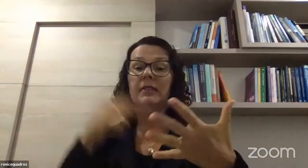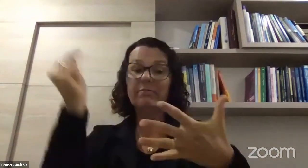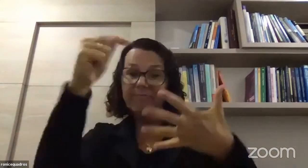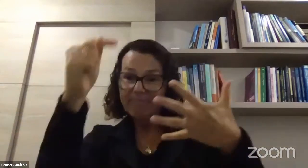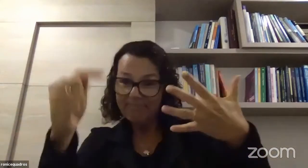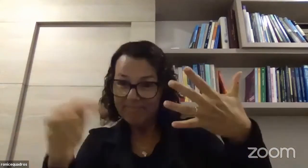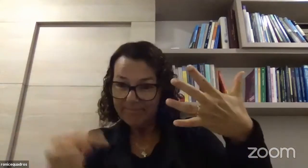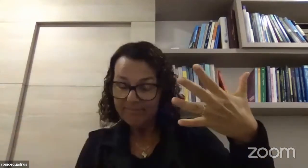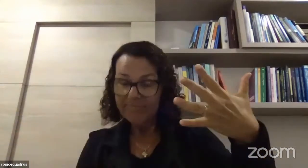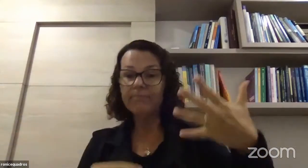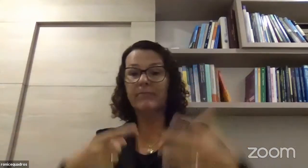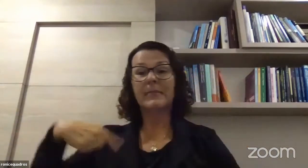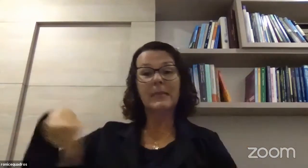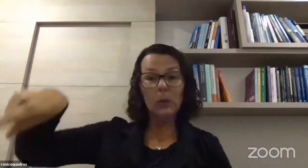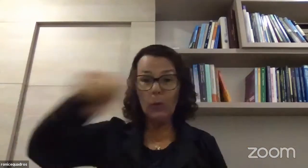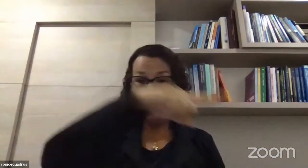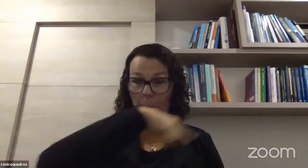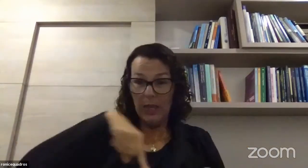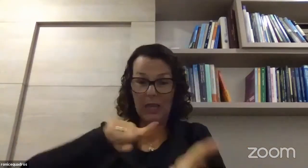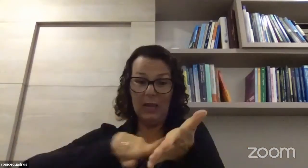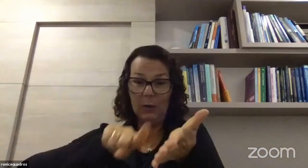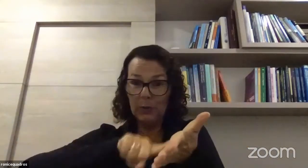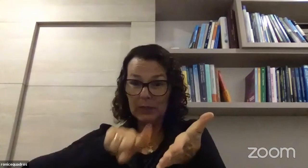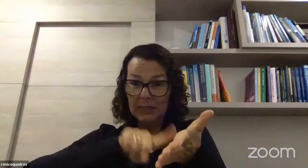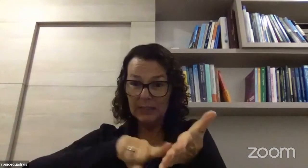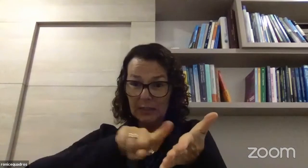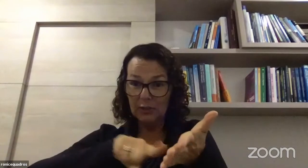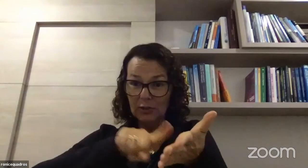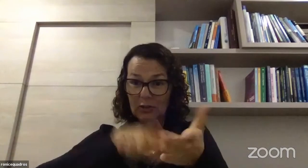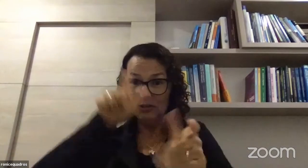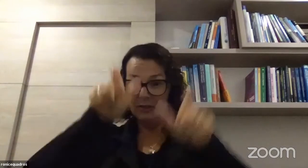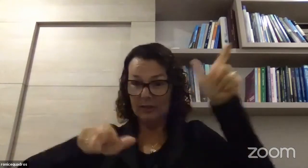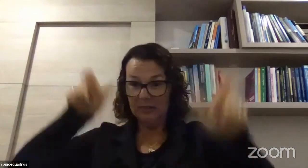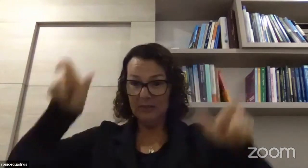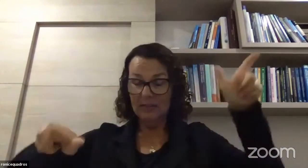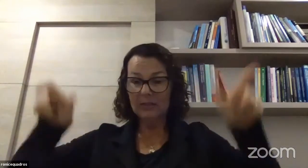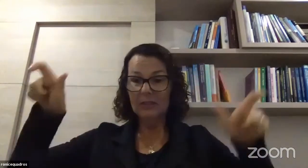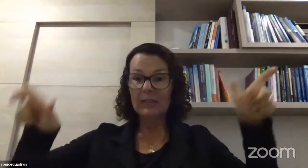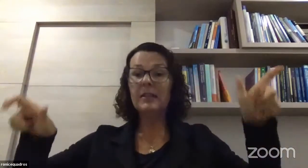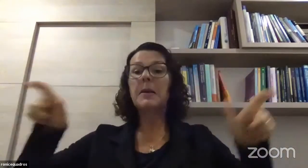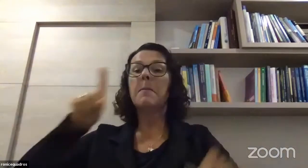In conclusion, all of the various topics that I have touched on today,